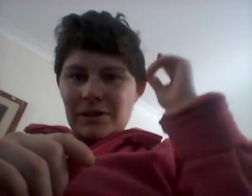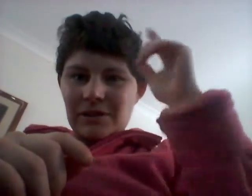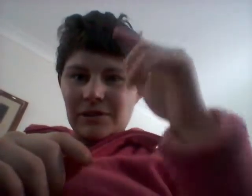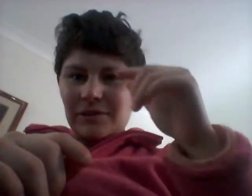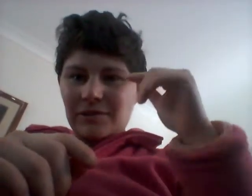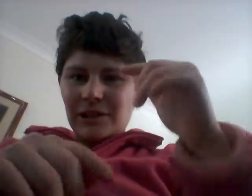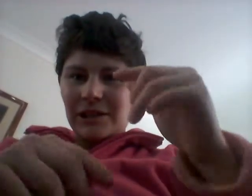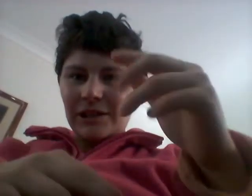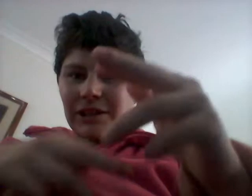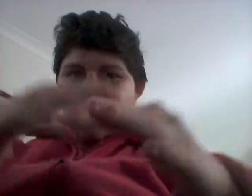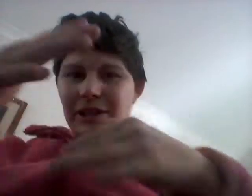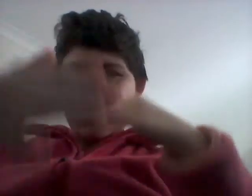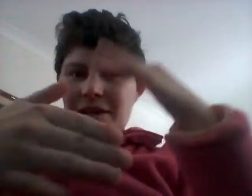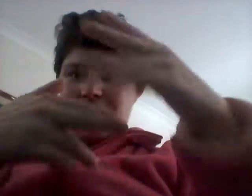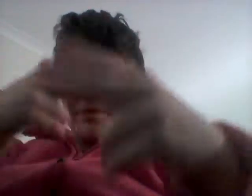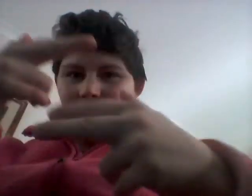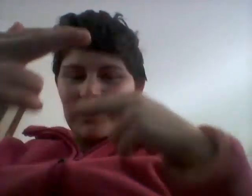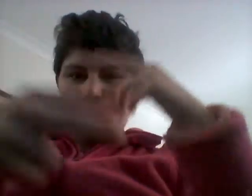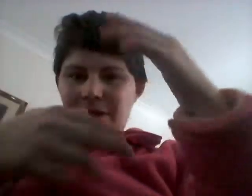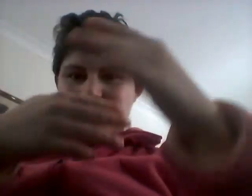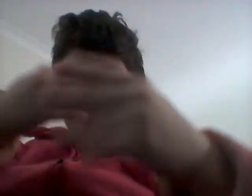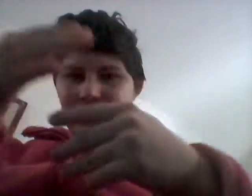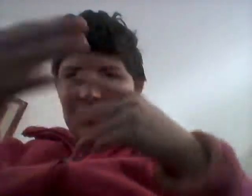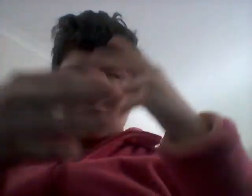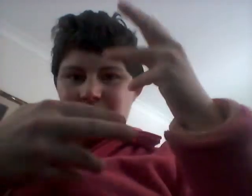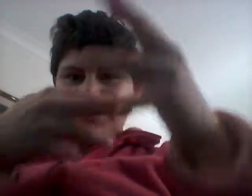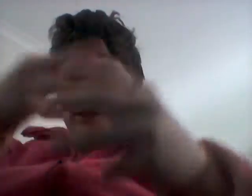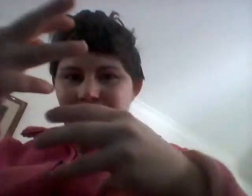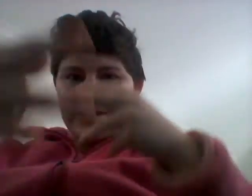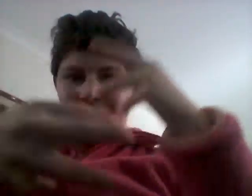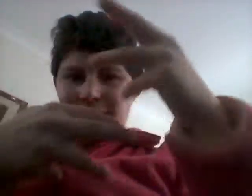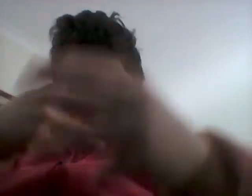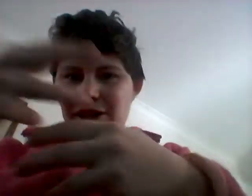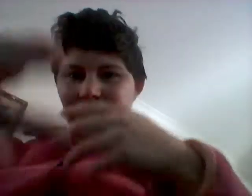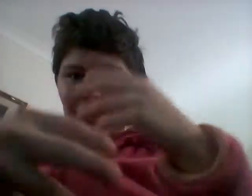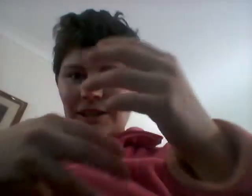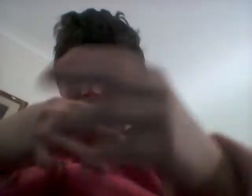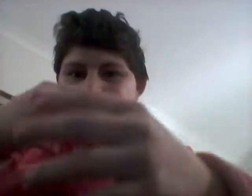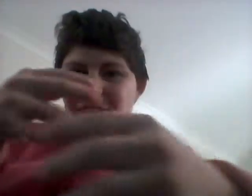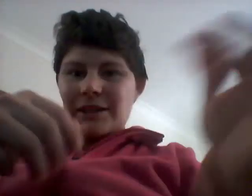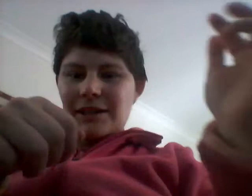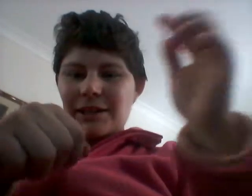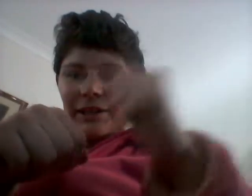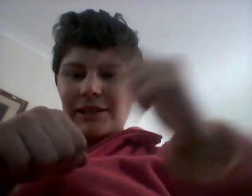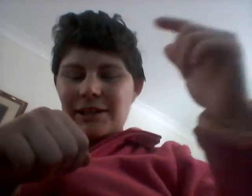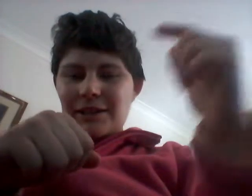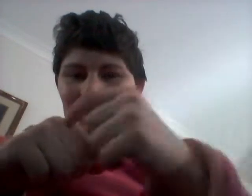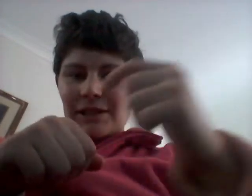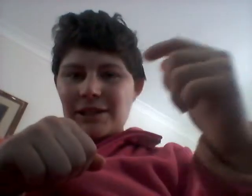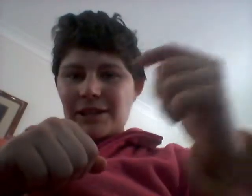what you are. Up above the world so high, like a